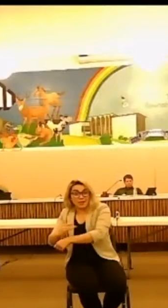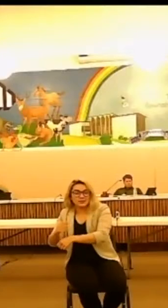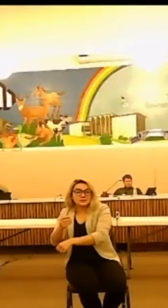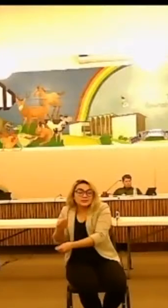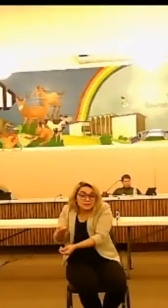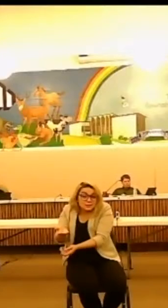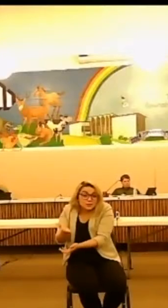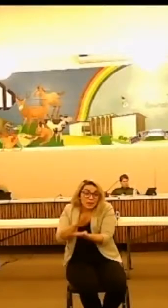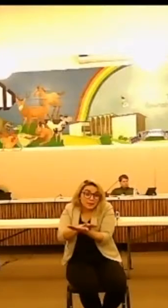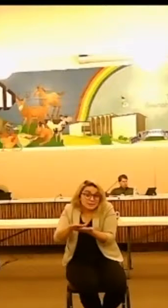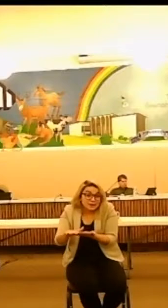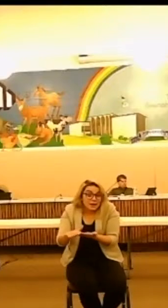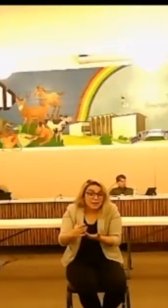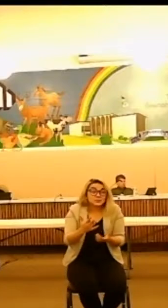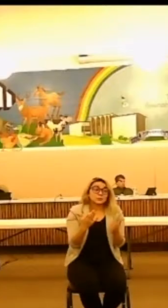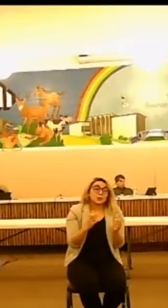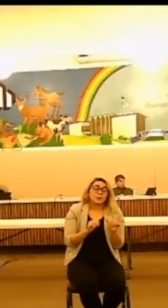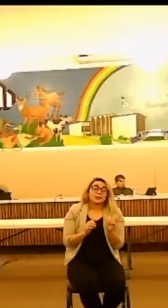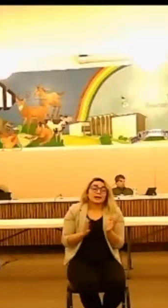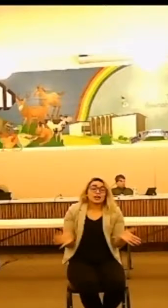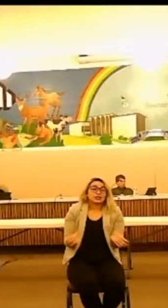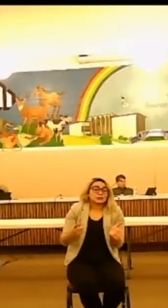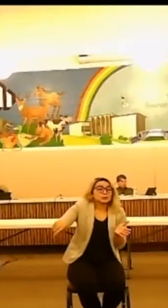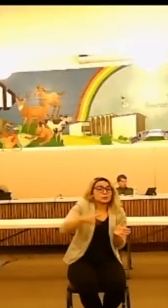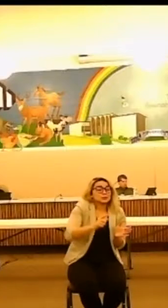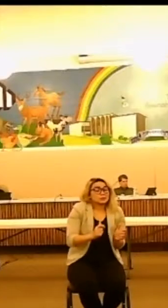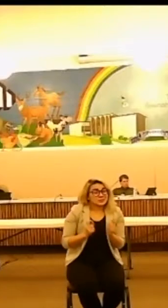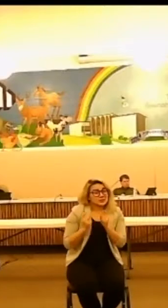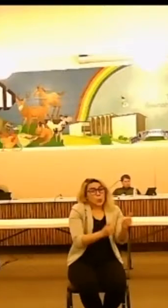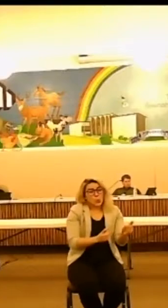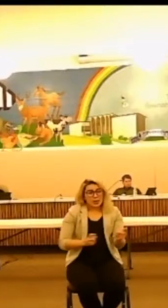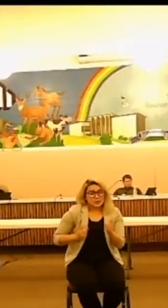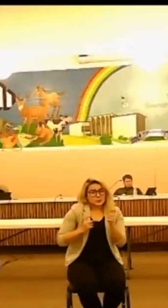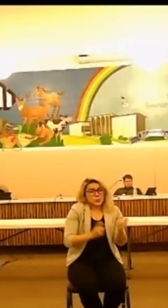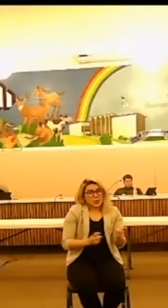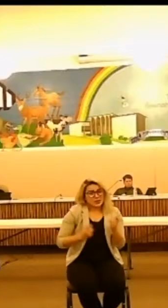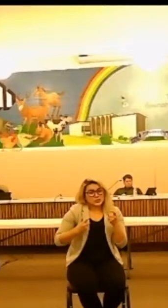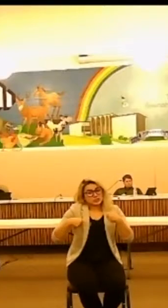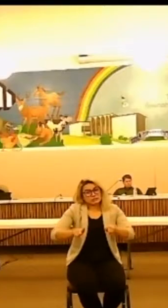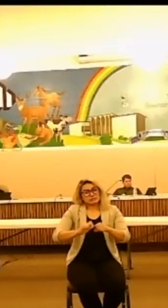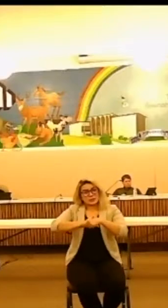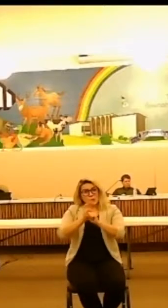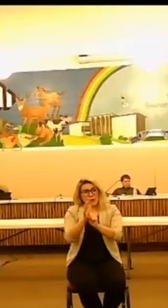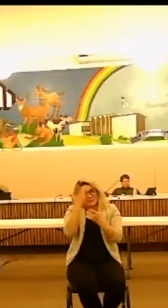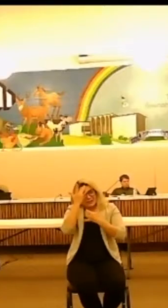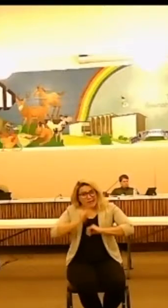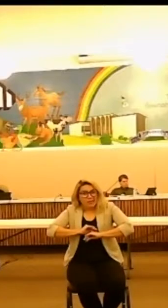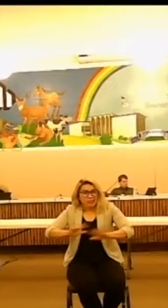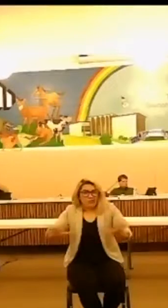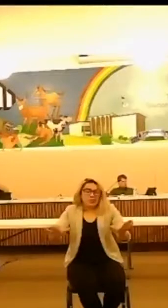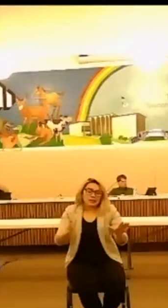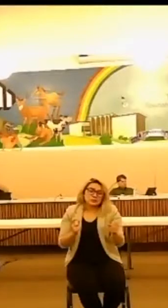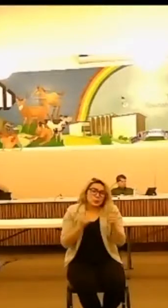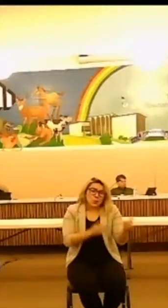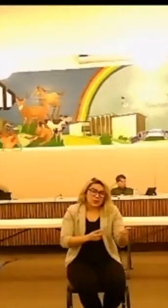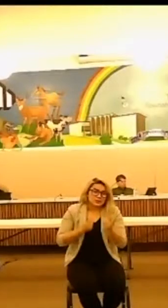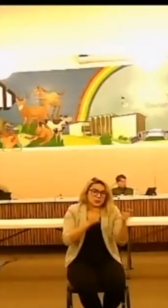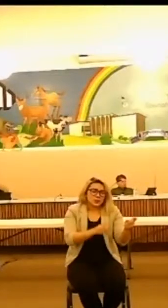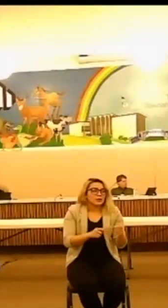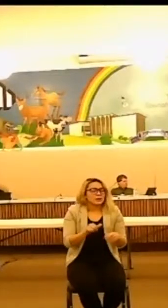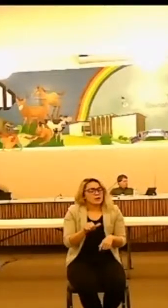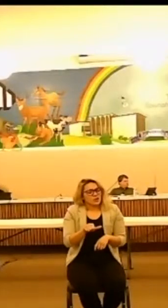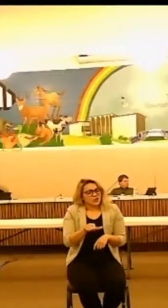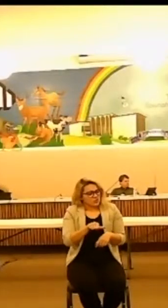pandemic. There's something else you said that the food link? No, it wasn't the food link.